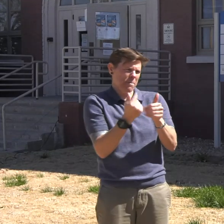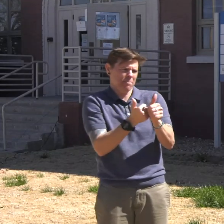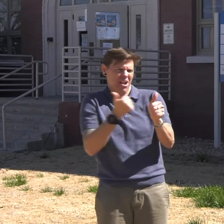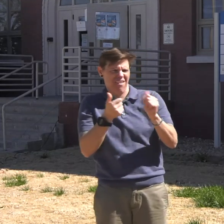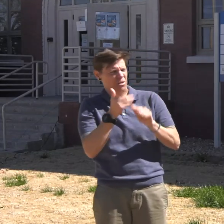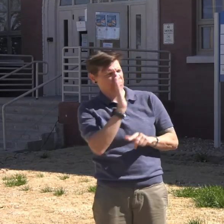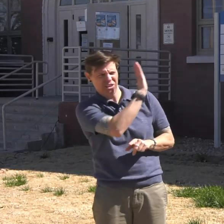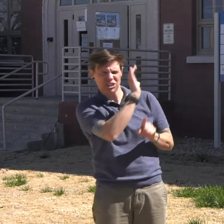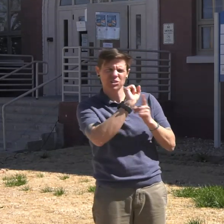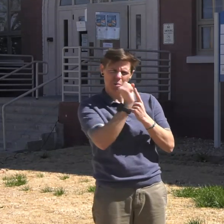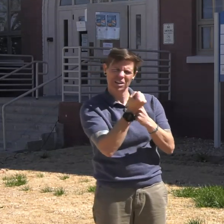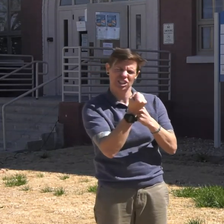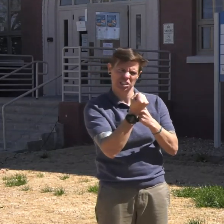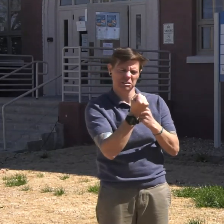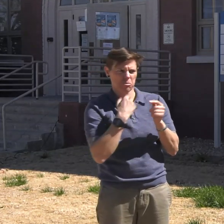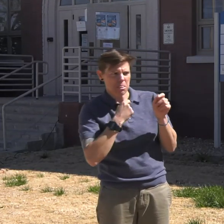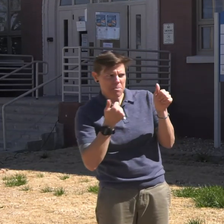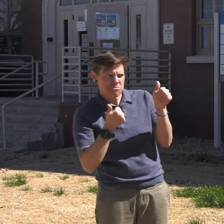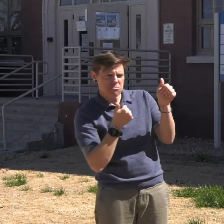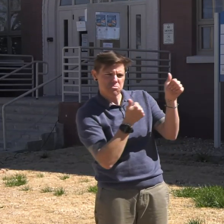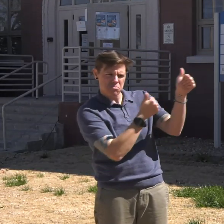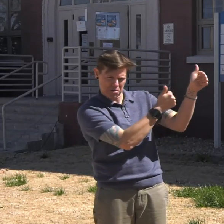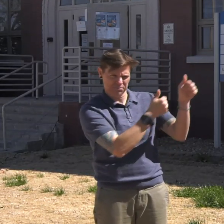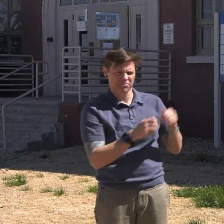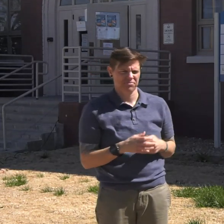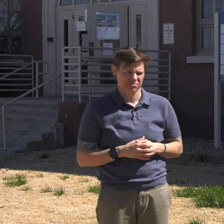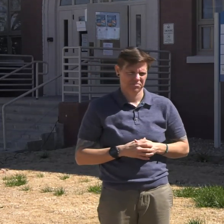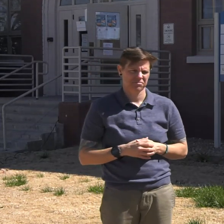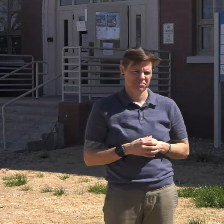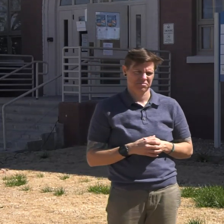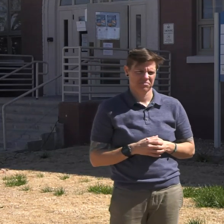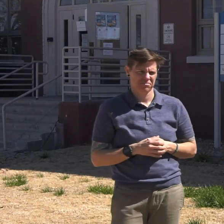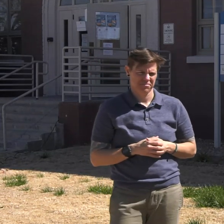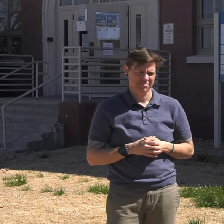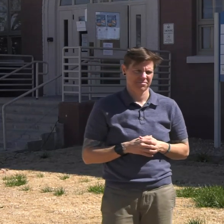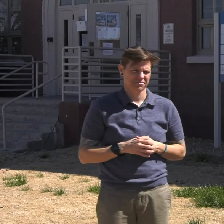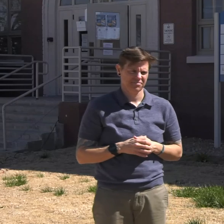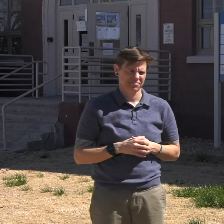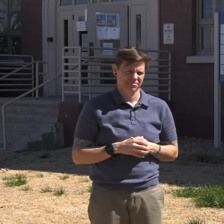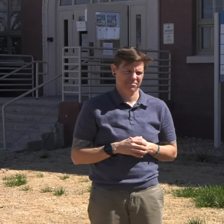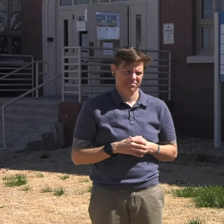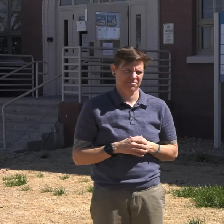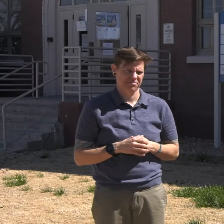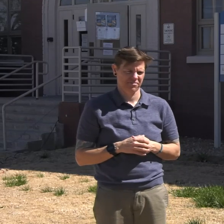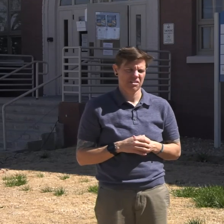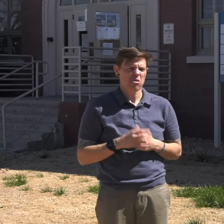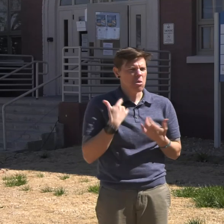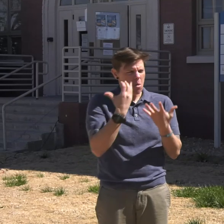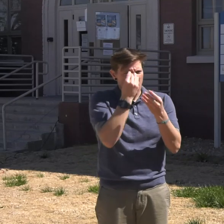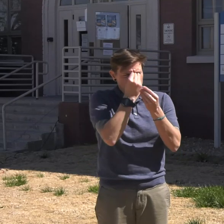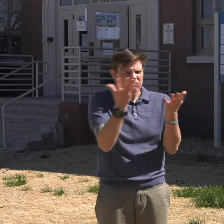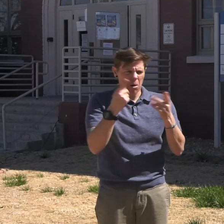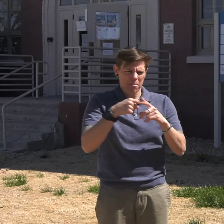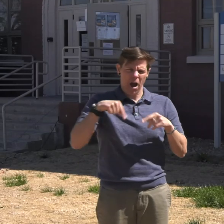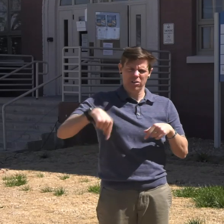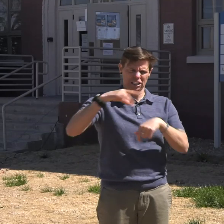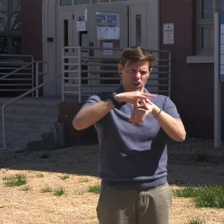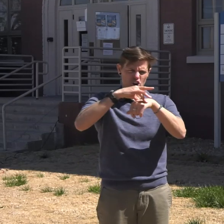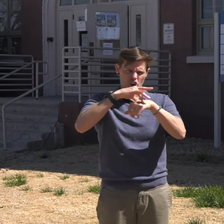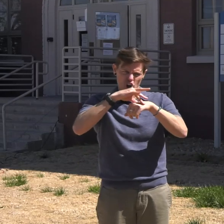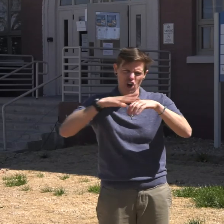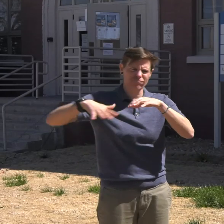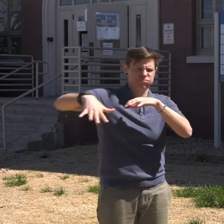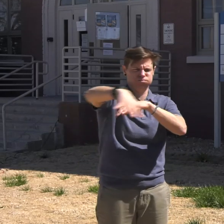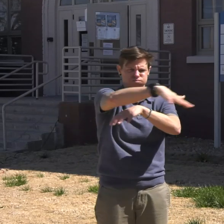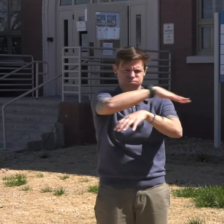So we're going to see what happens in Albuquerque, but I want to let folks know, just in terms of geographic spread, that we want to prevent what is